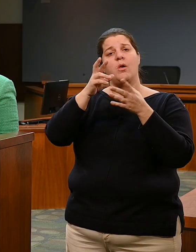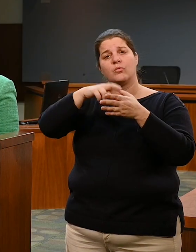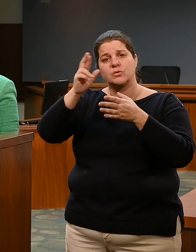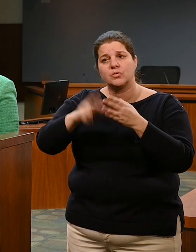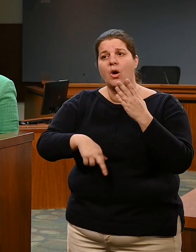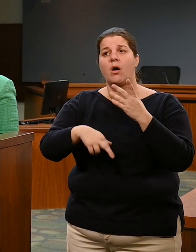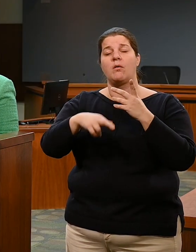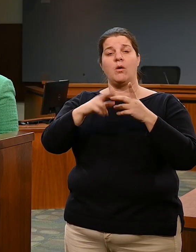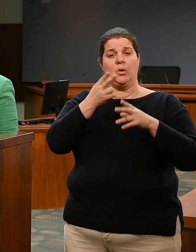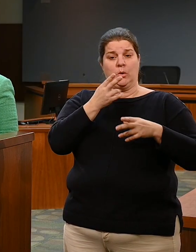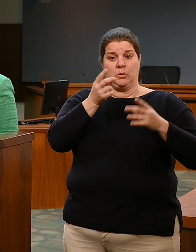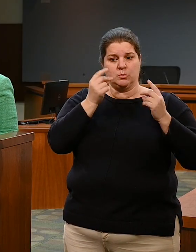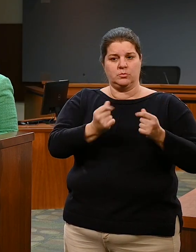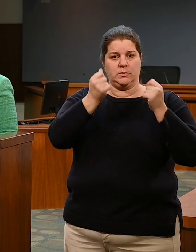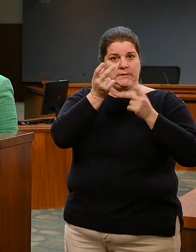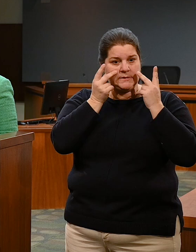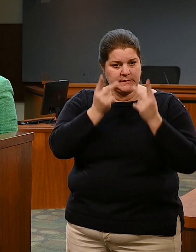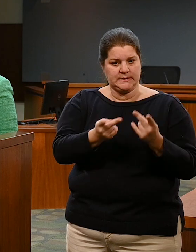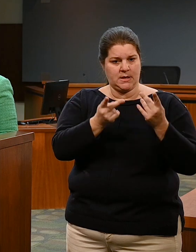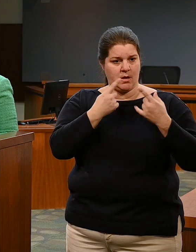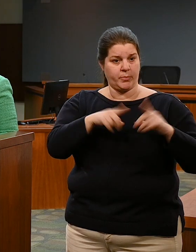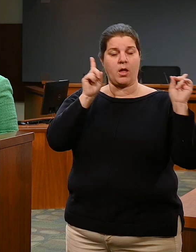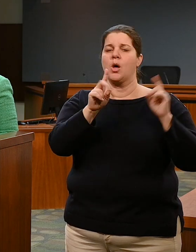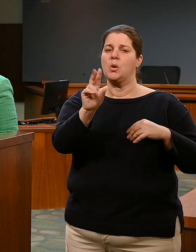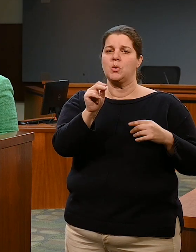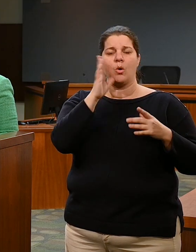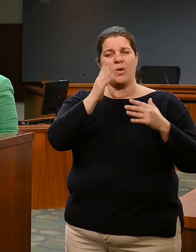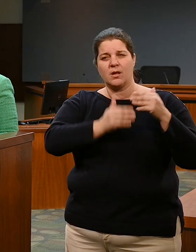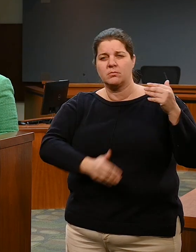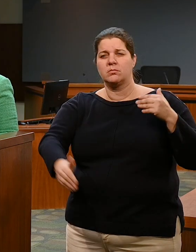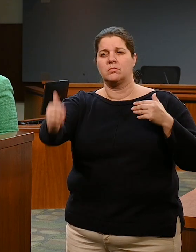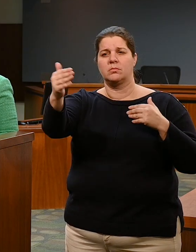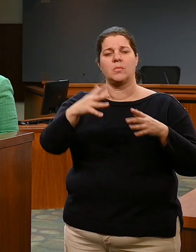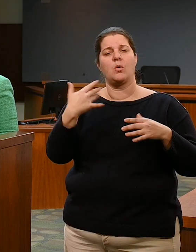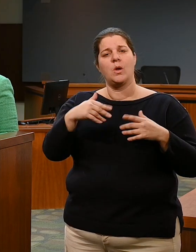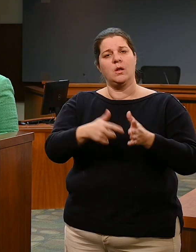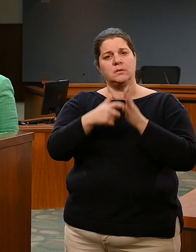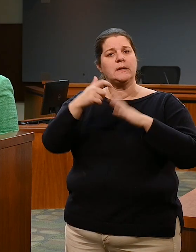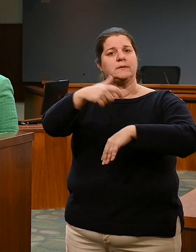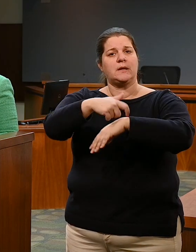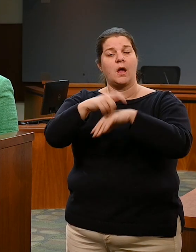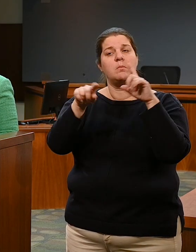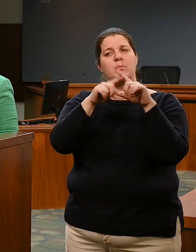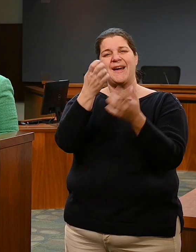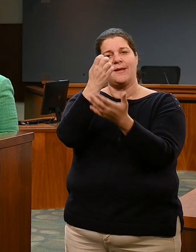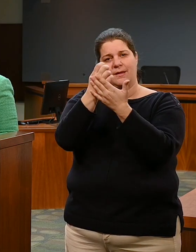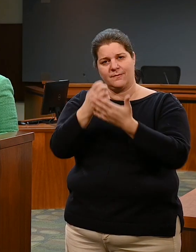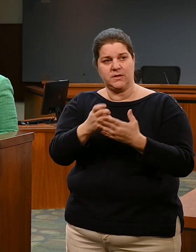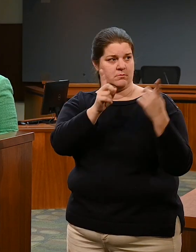and experience shows that when young people are valued, supported, and